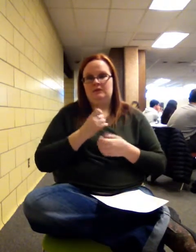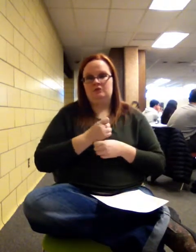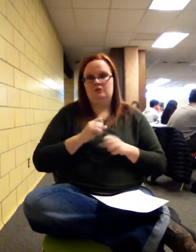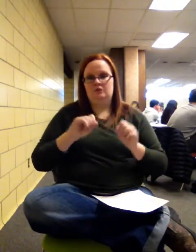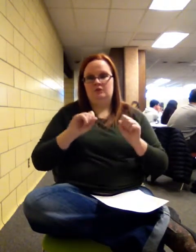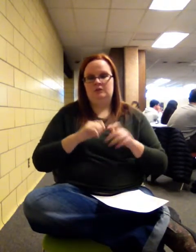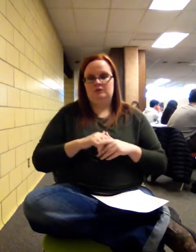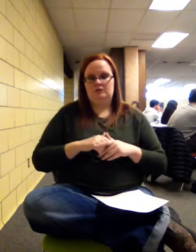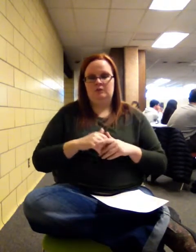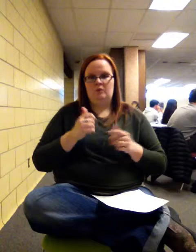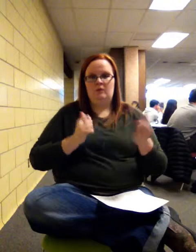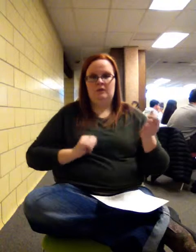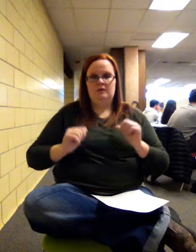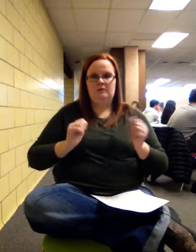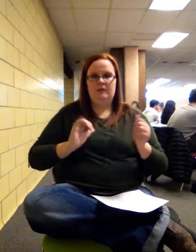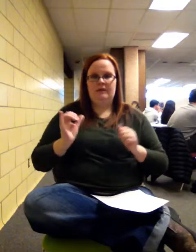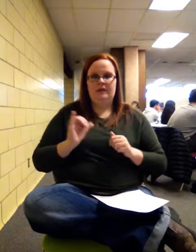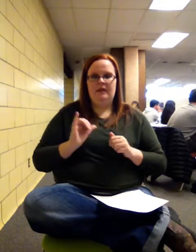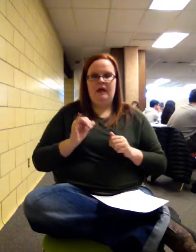So let's pretend like 10 years passes,